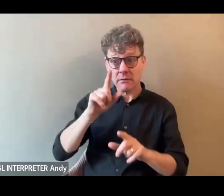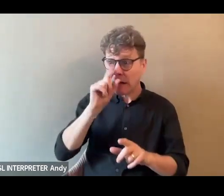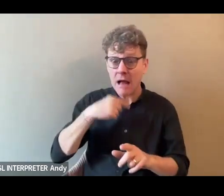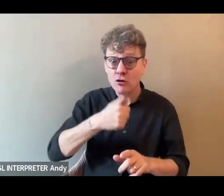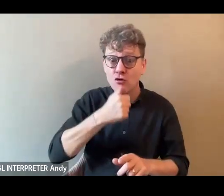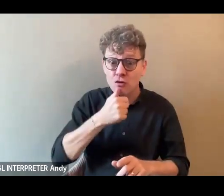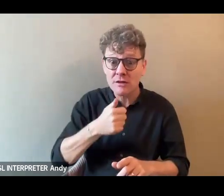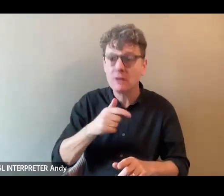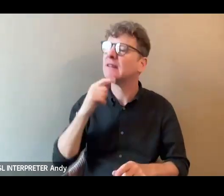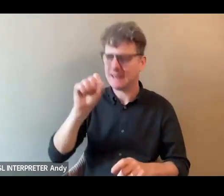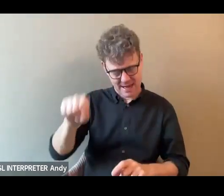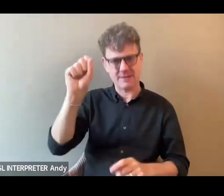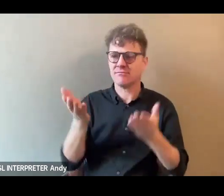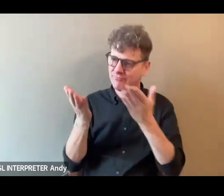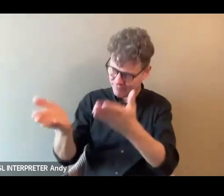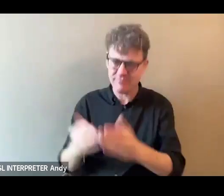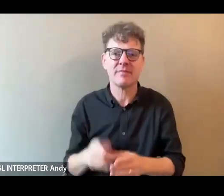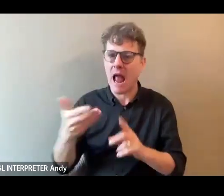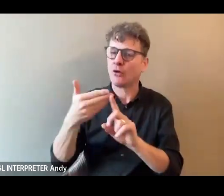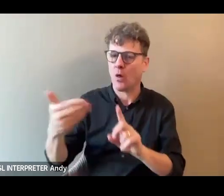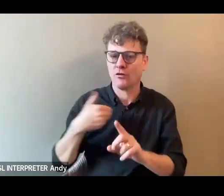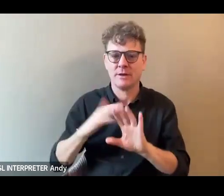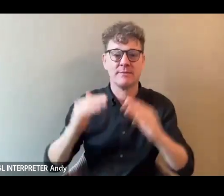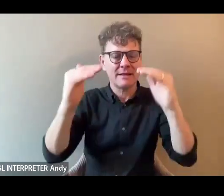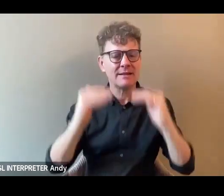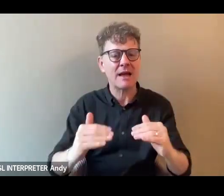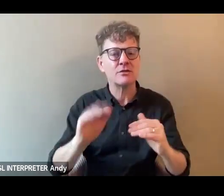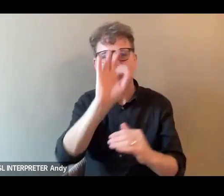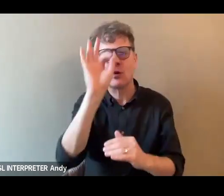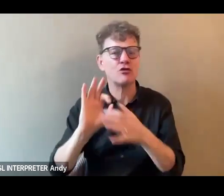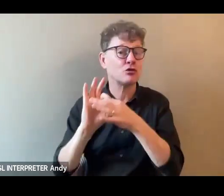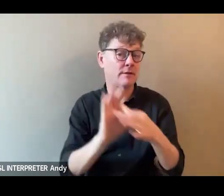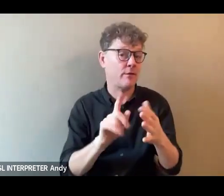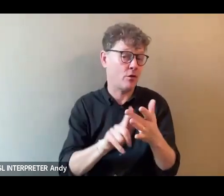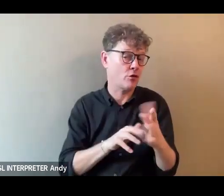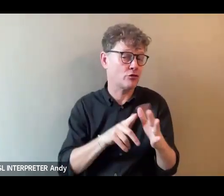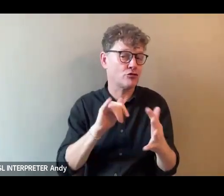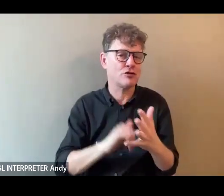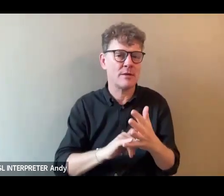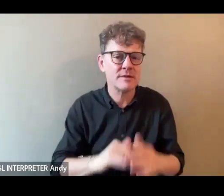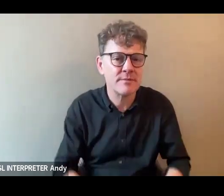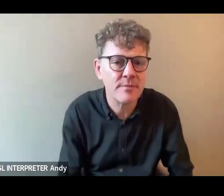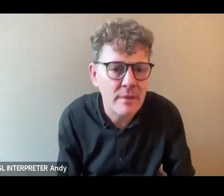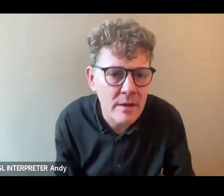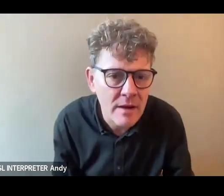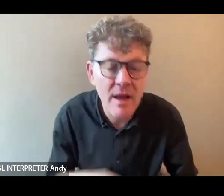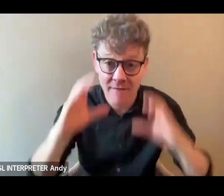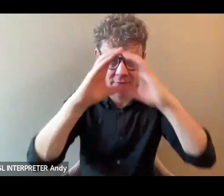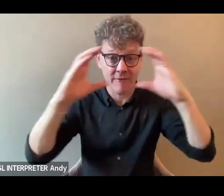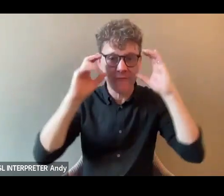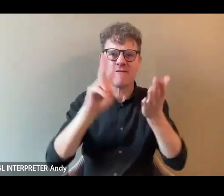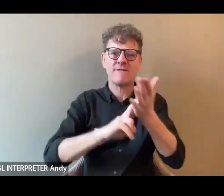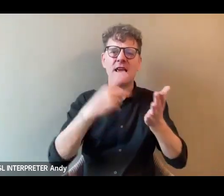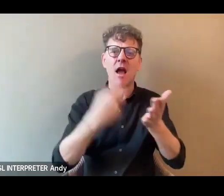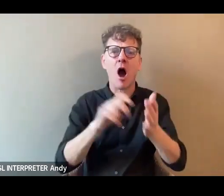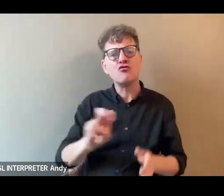go. And then the next question is for you, James. So thinking about the VR Roadshow, are there any particular